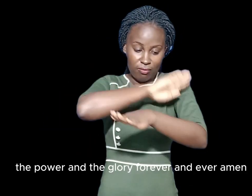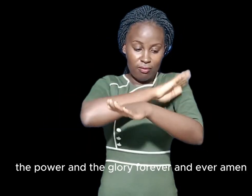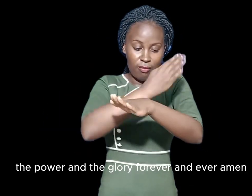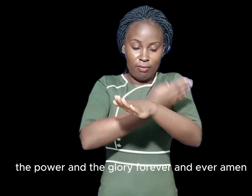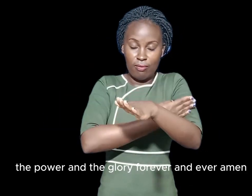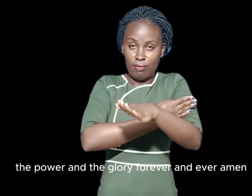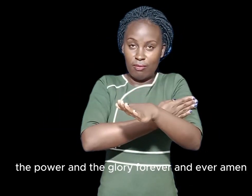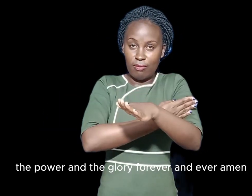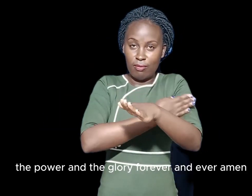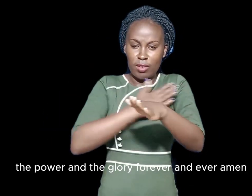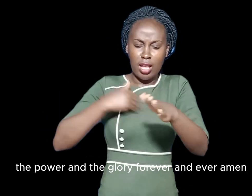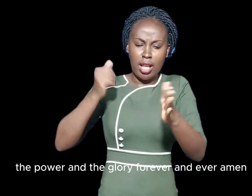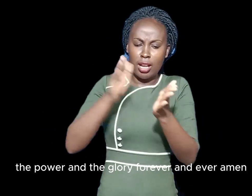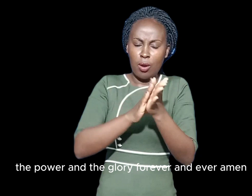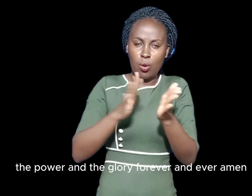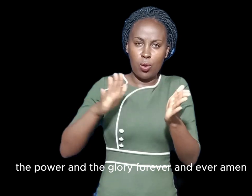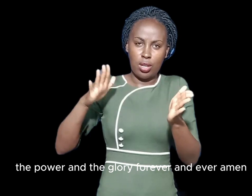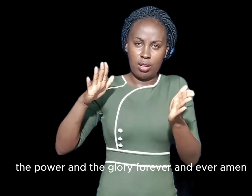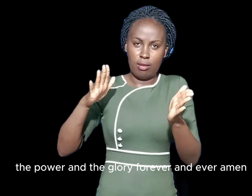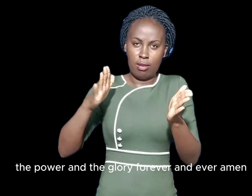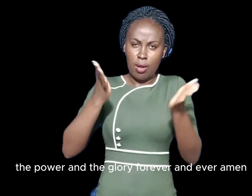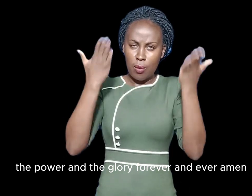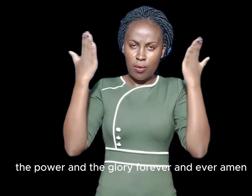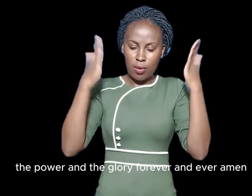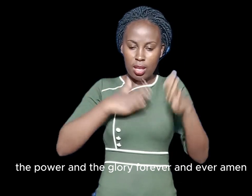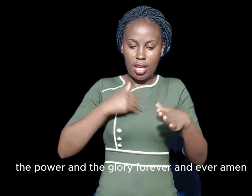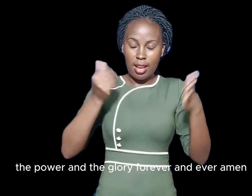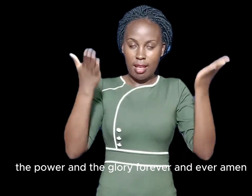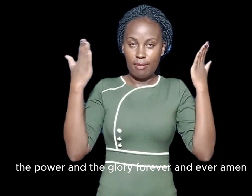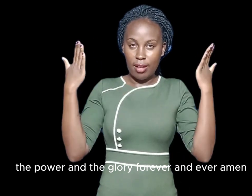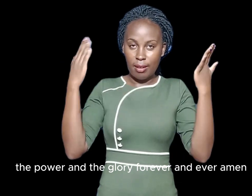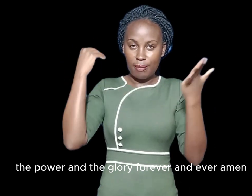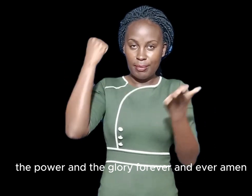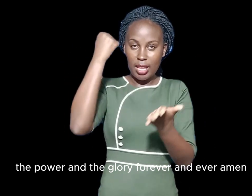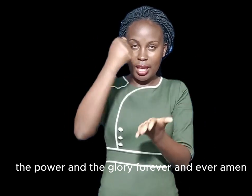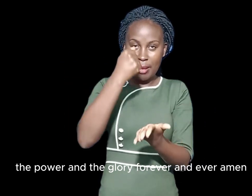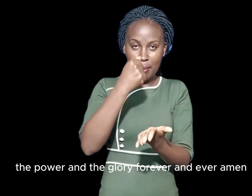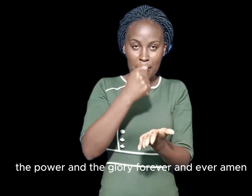and the glory forever and ever. Amen.